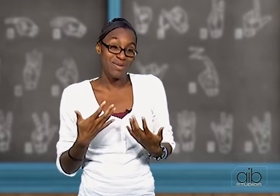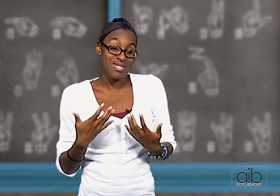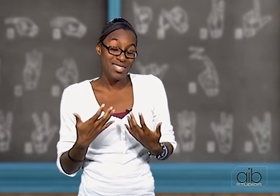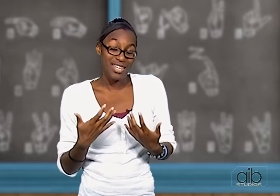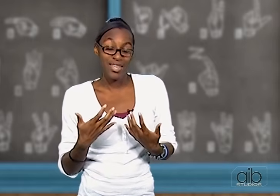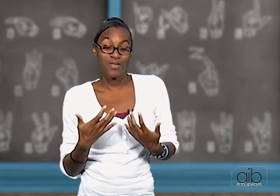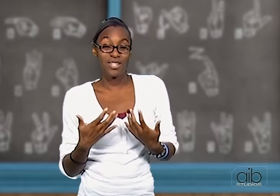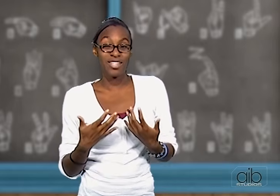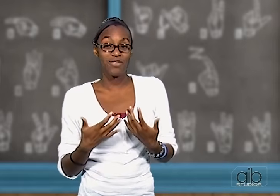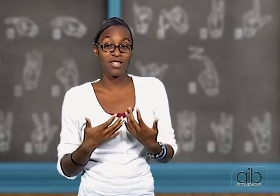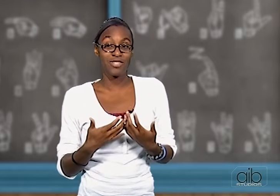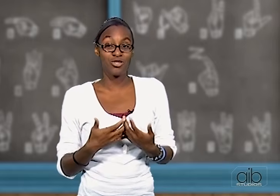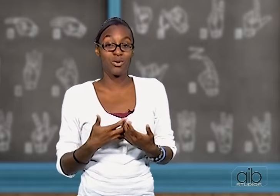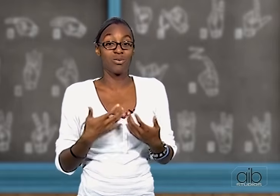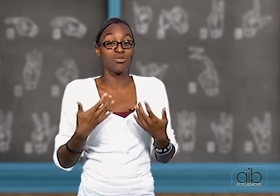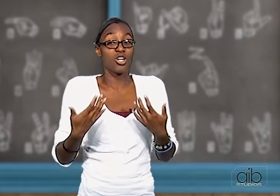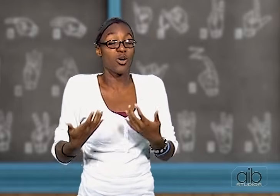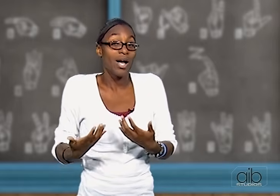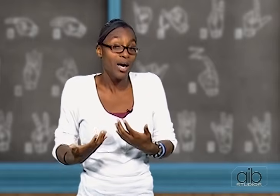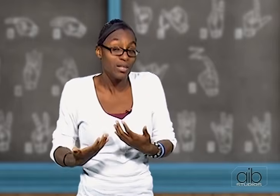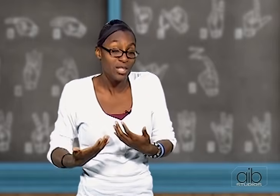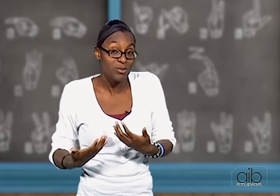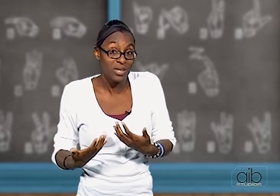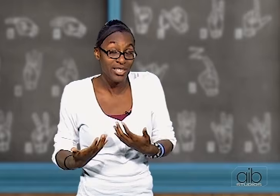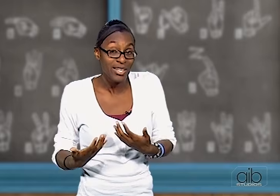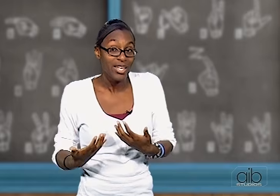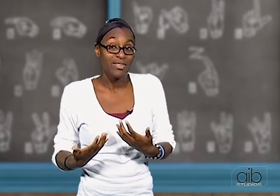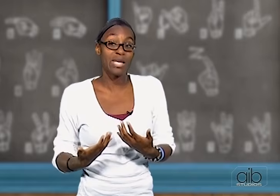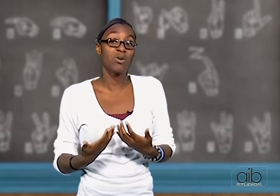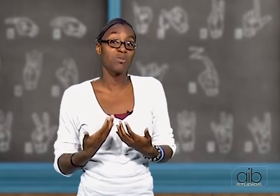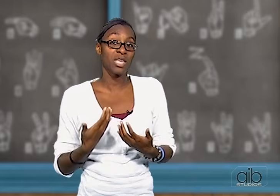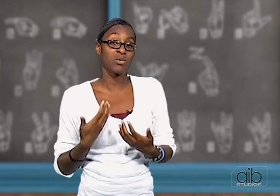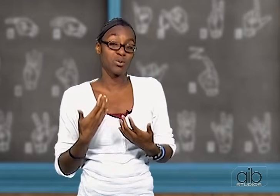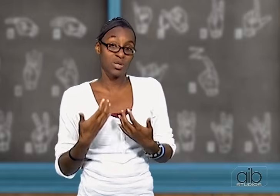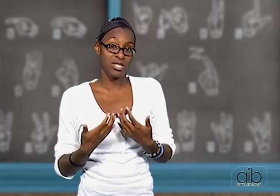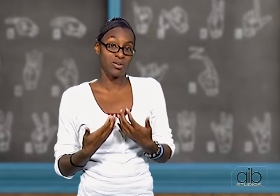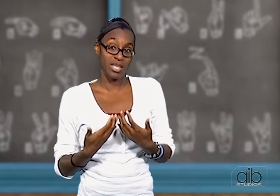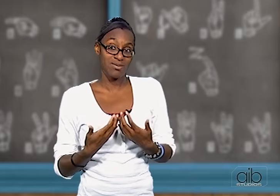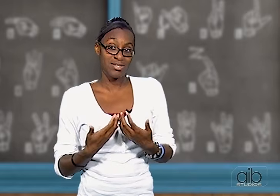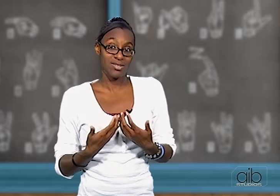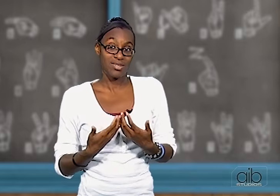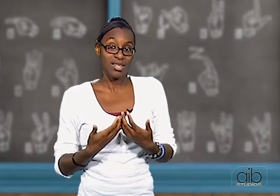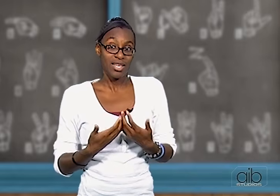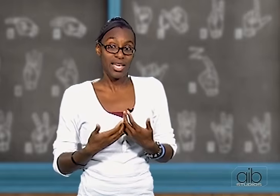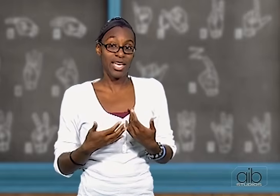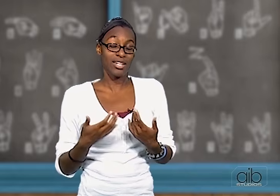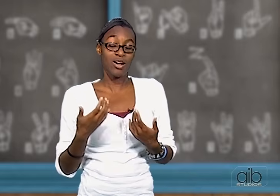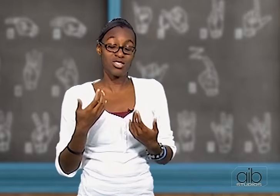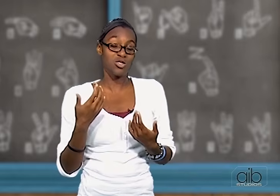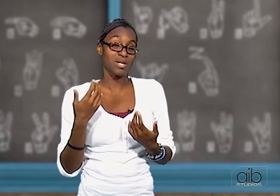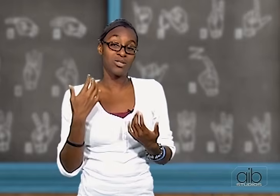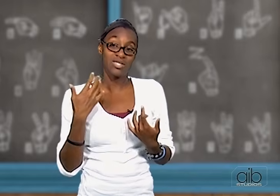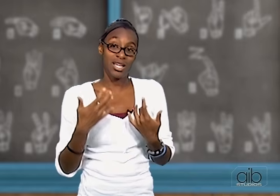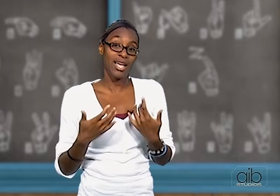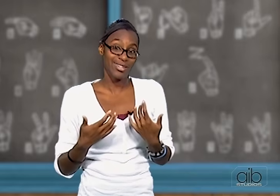lips. If a deaf individual know how to lip read, they won't be able to read your lips. And also you'd be losing eye